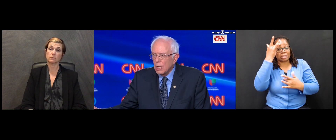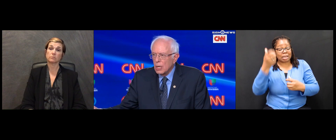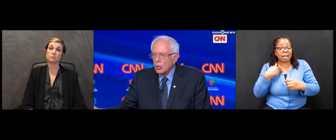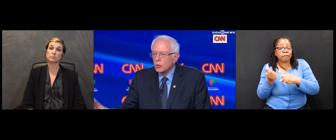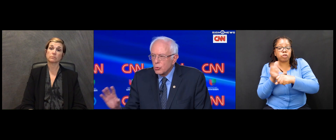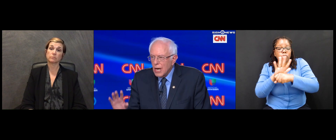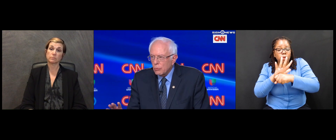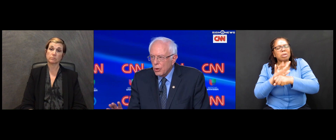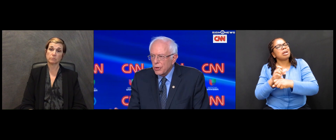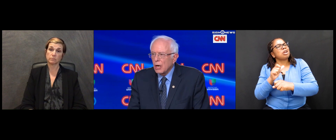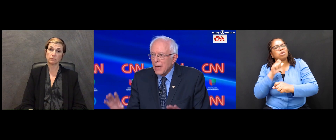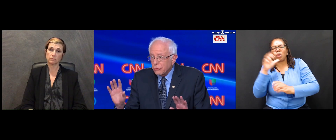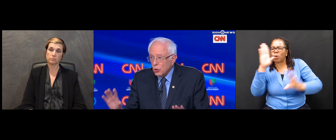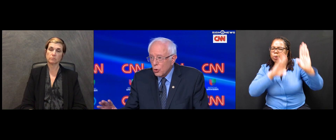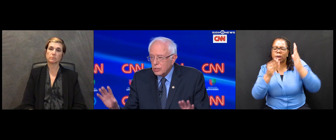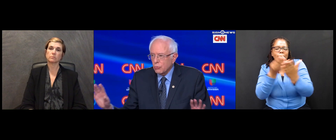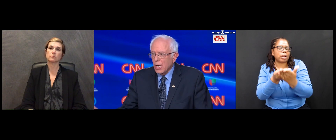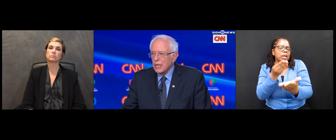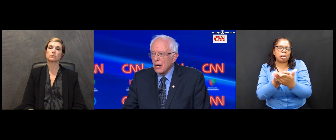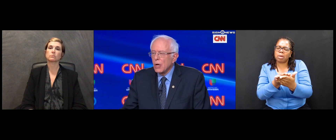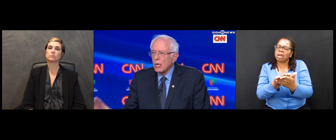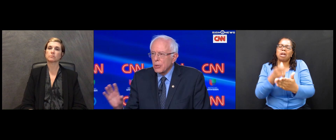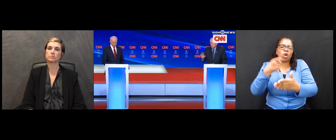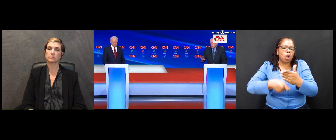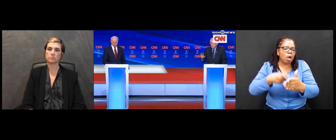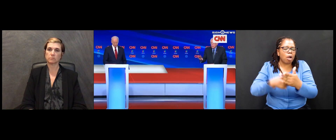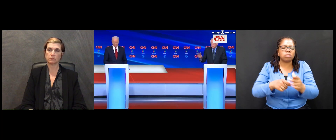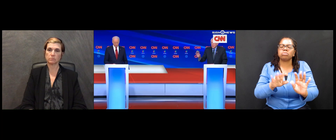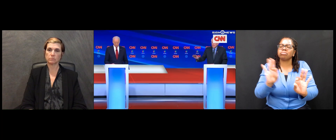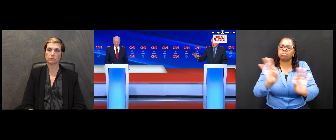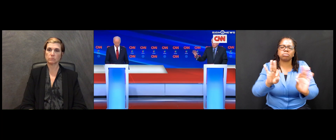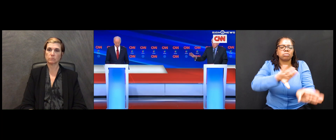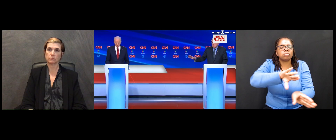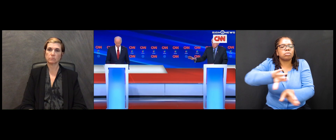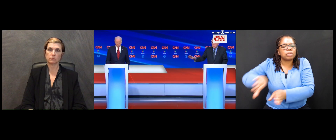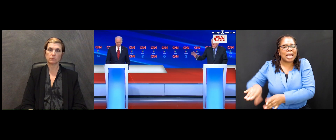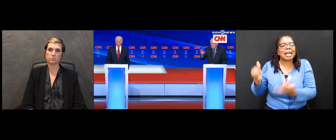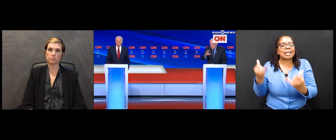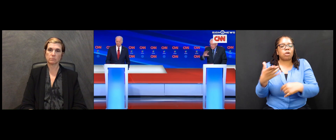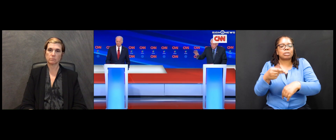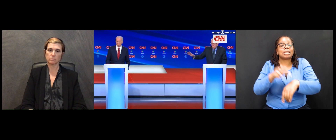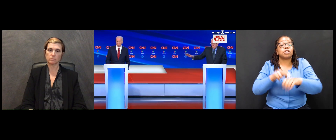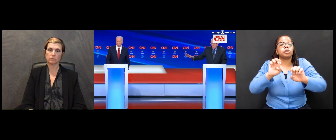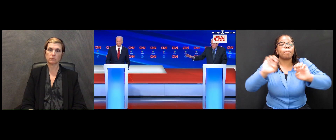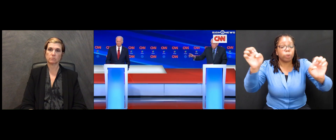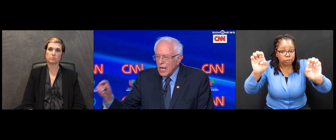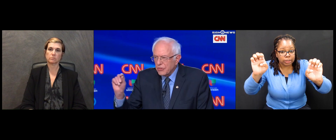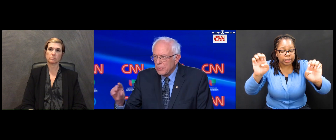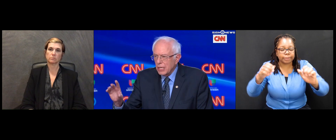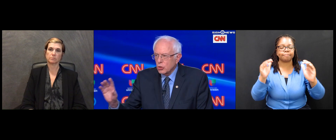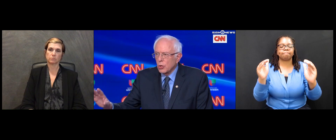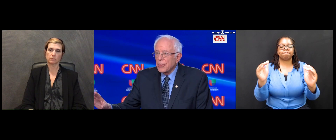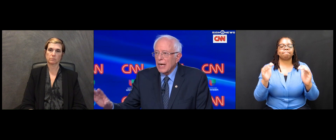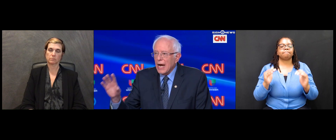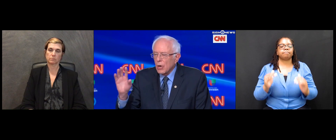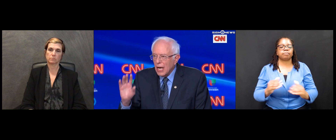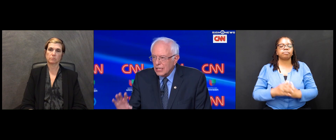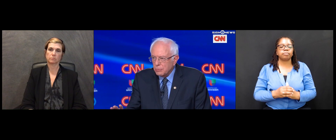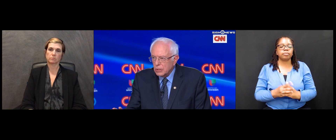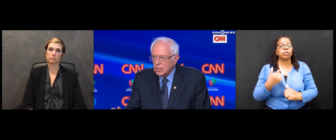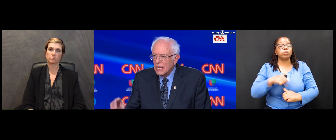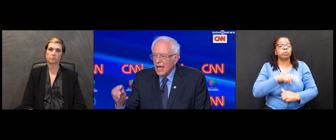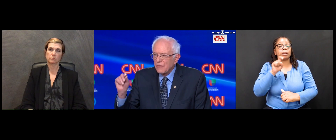paid for. Do not worry about the cost right now because we're in the middle of a national emergency. Second of all, we have to make sure that